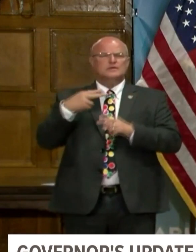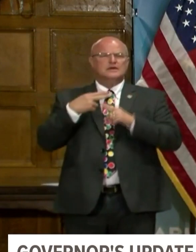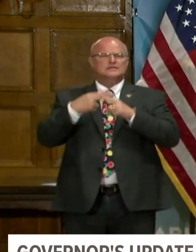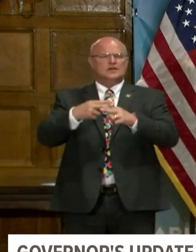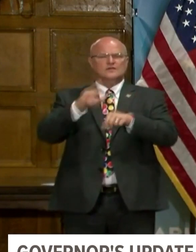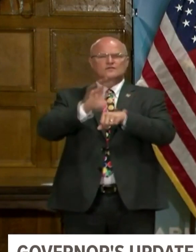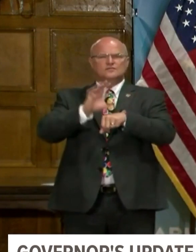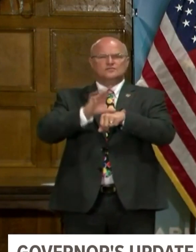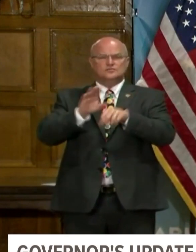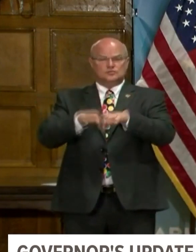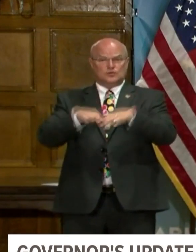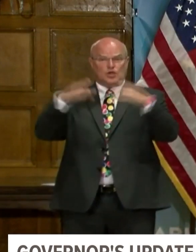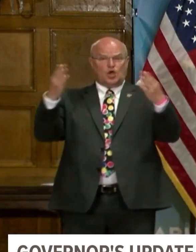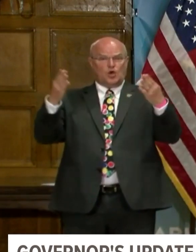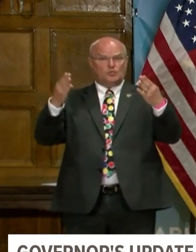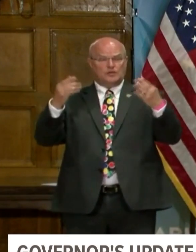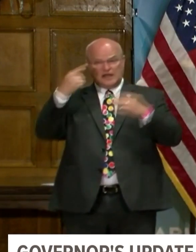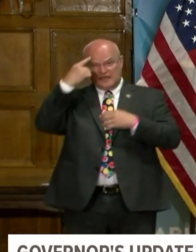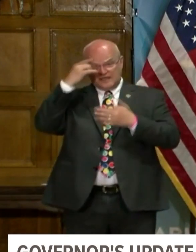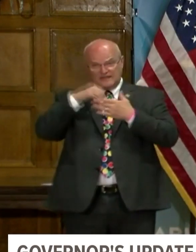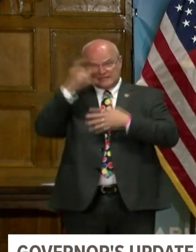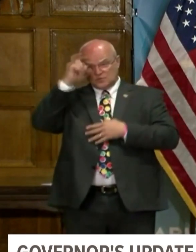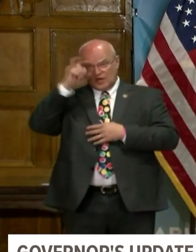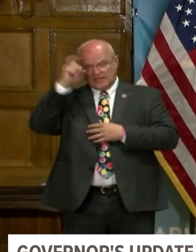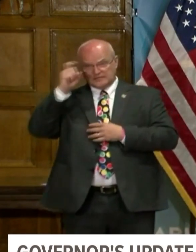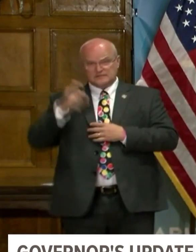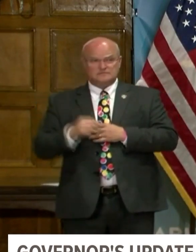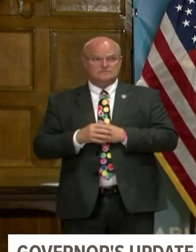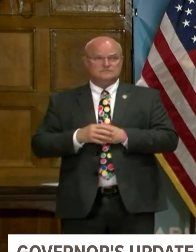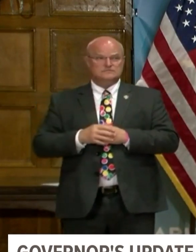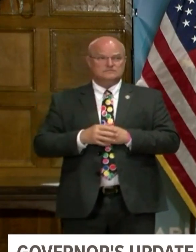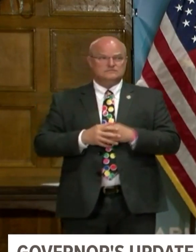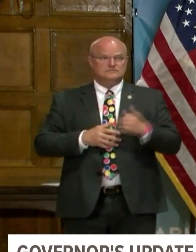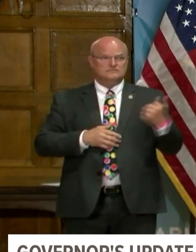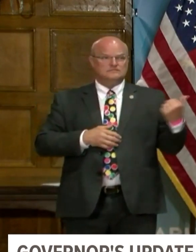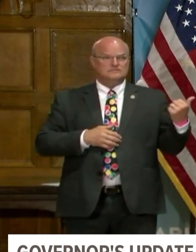for churches to reopen. Do you think that's wise?